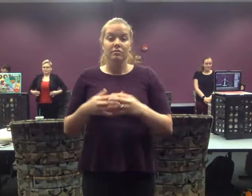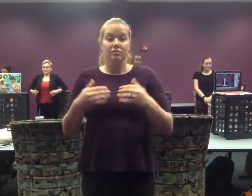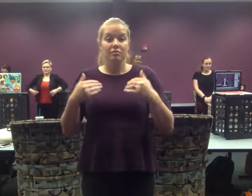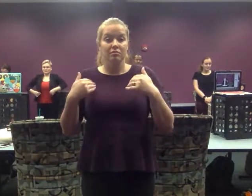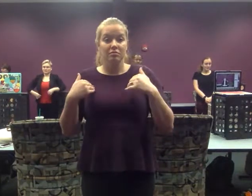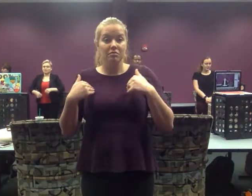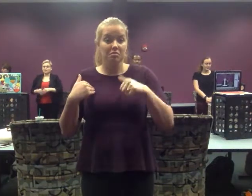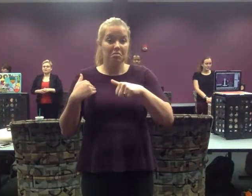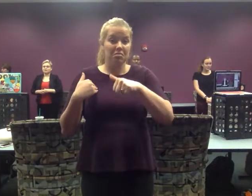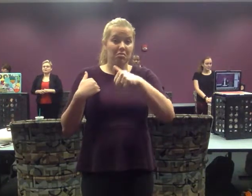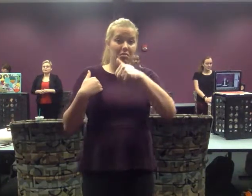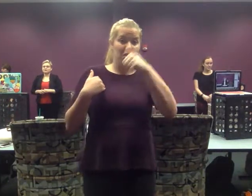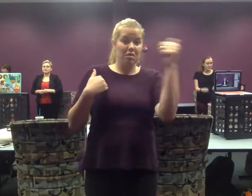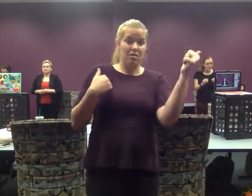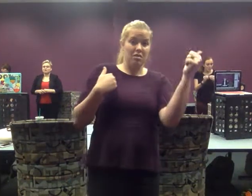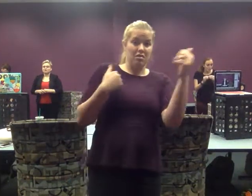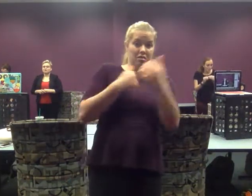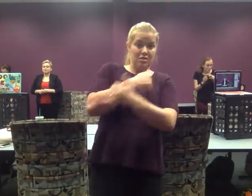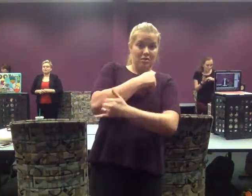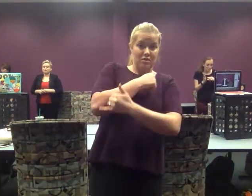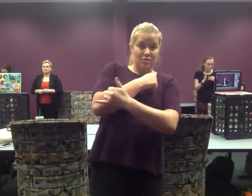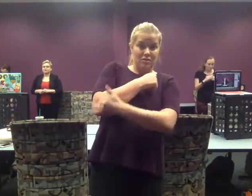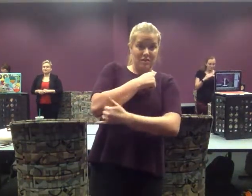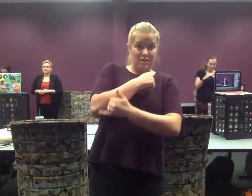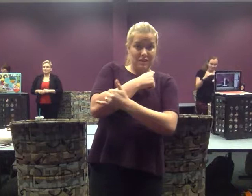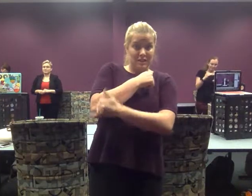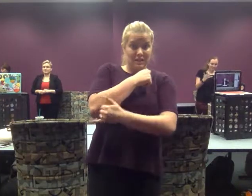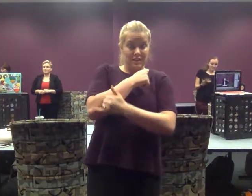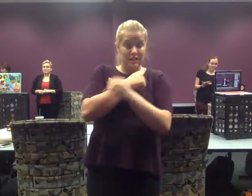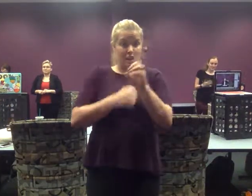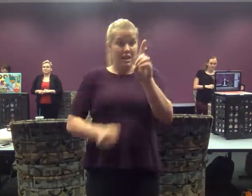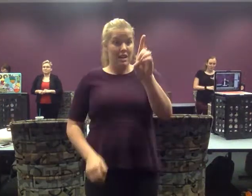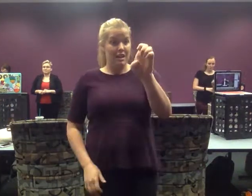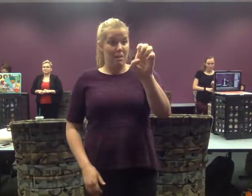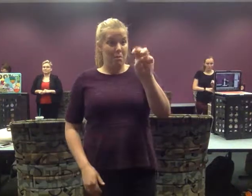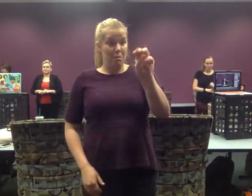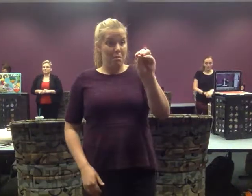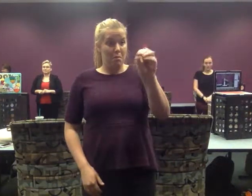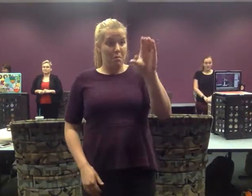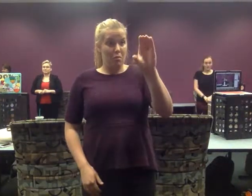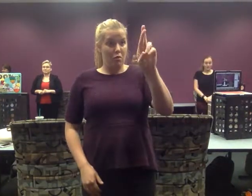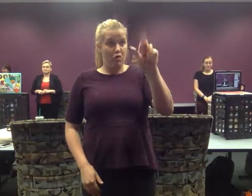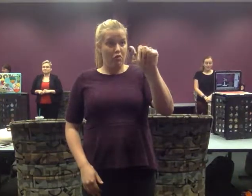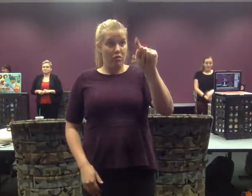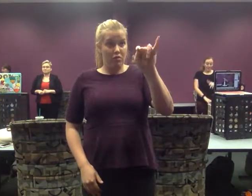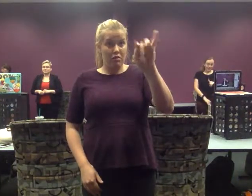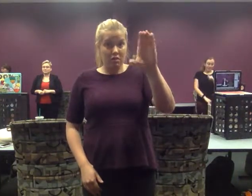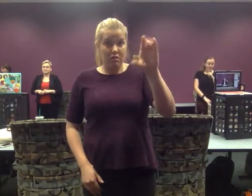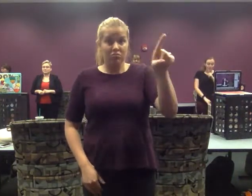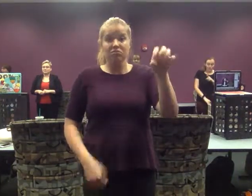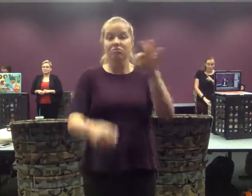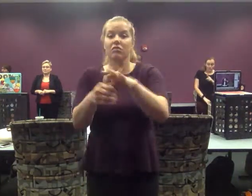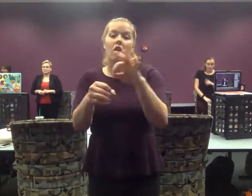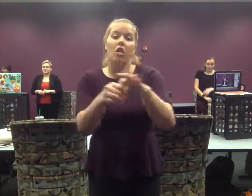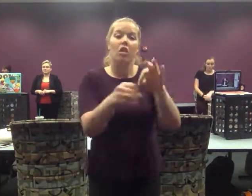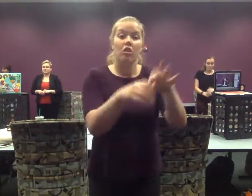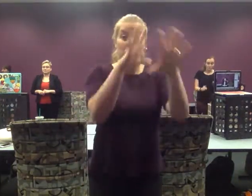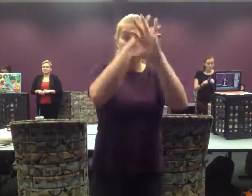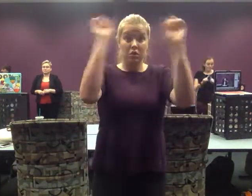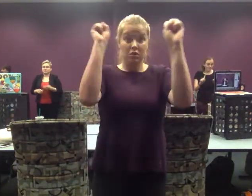other democratic nation in the West. Be that as it may, let's take a look at